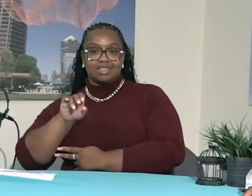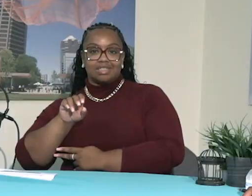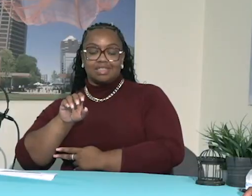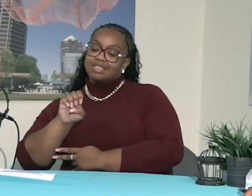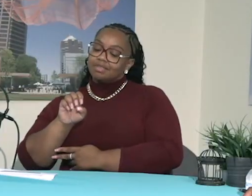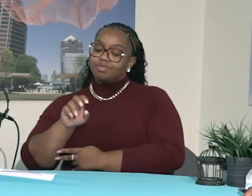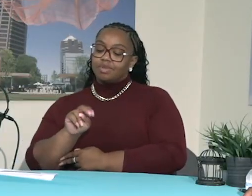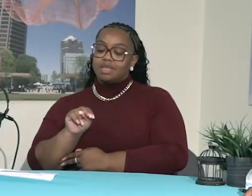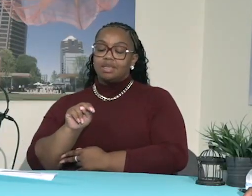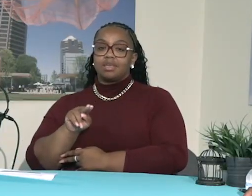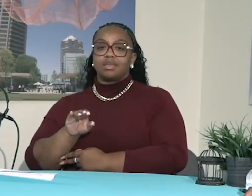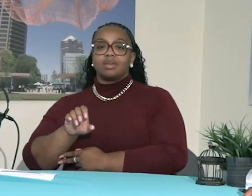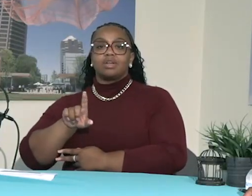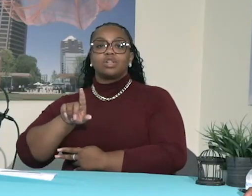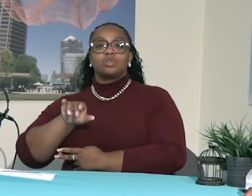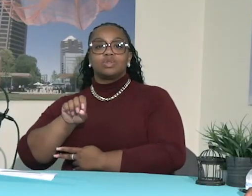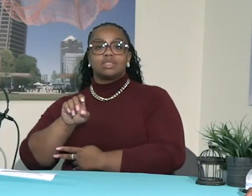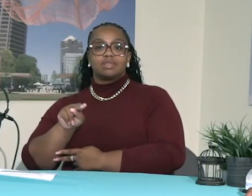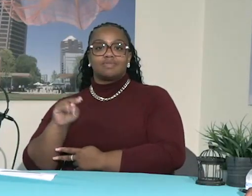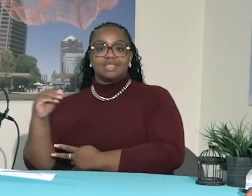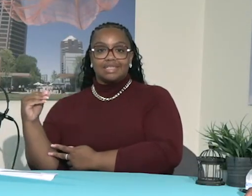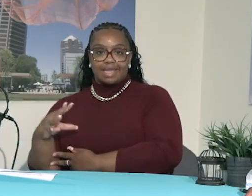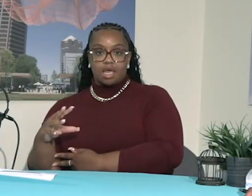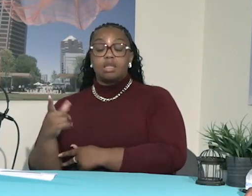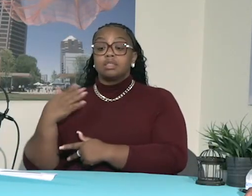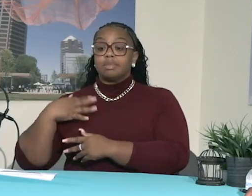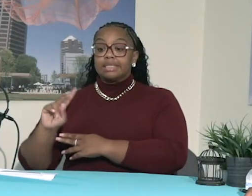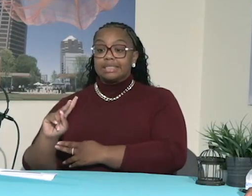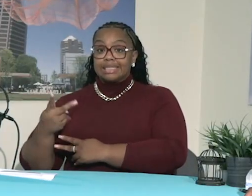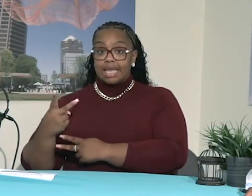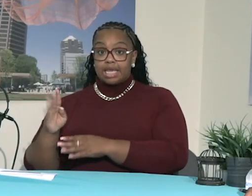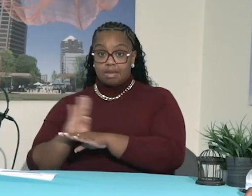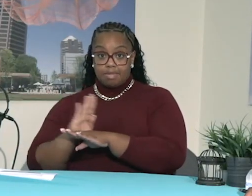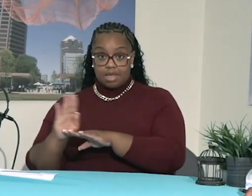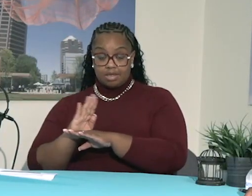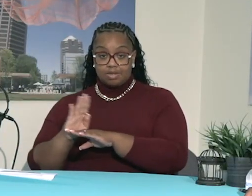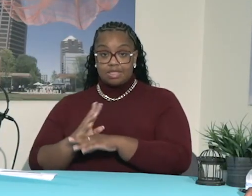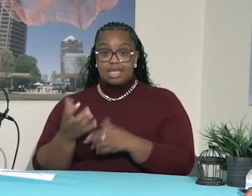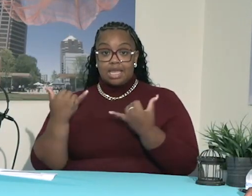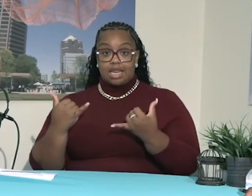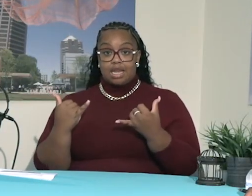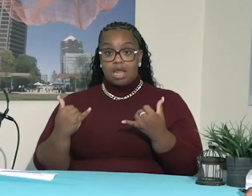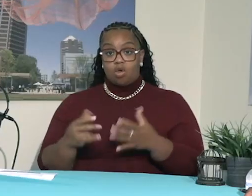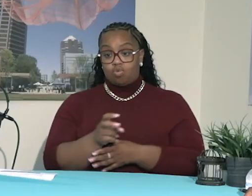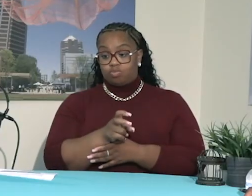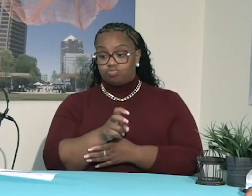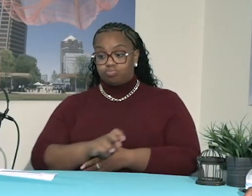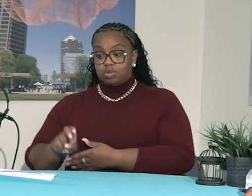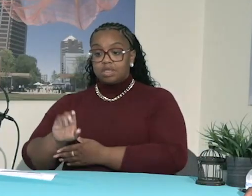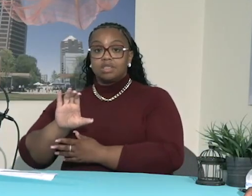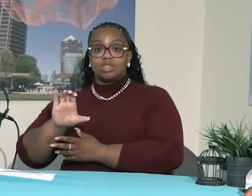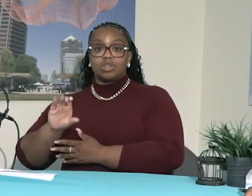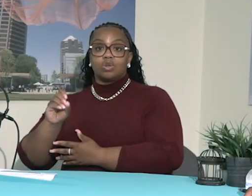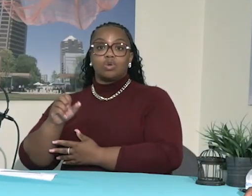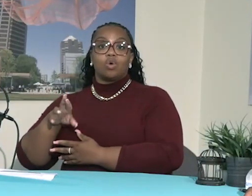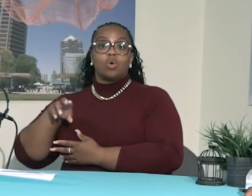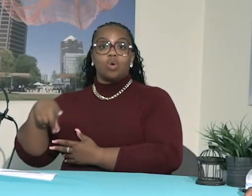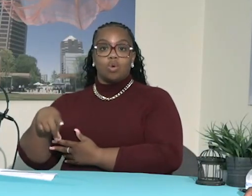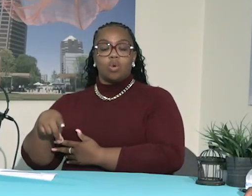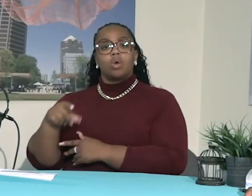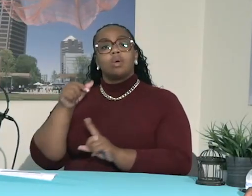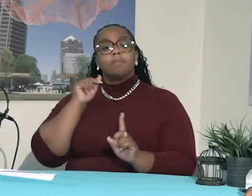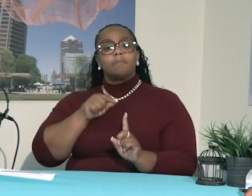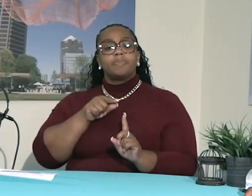is actually my second business. We launched last year and we are transitioning to a C Corp. Inclusive Scan was designed